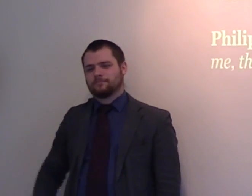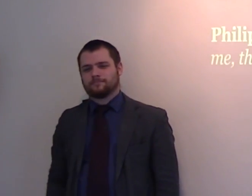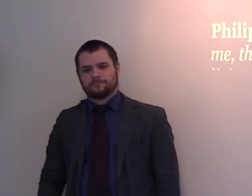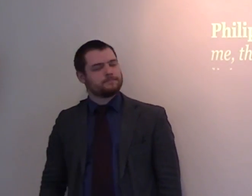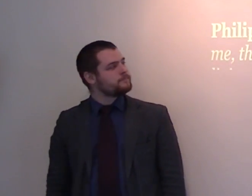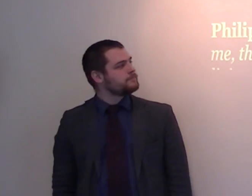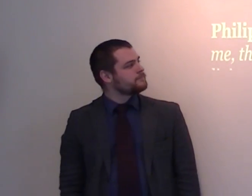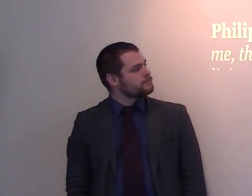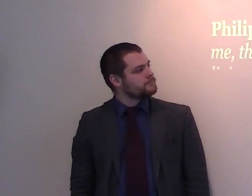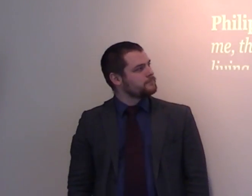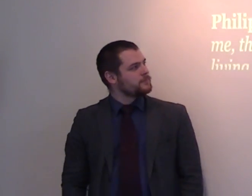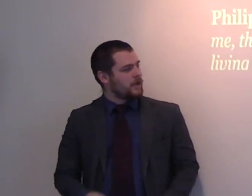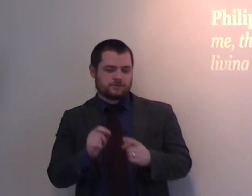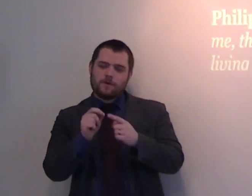Philippians chapter 1, verse